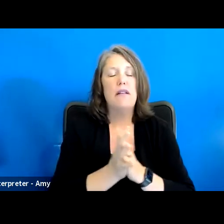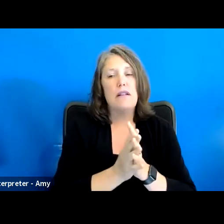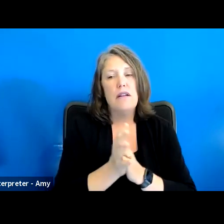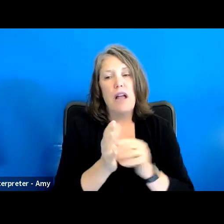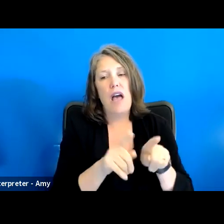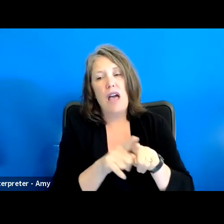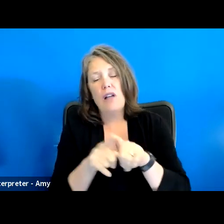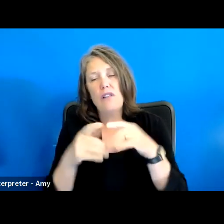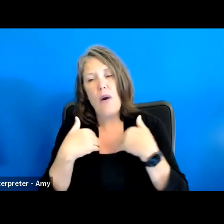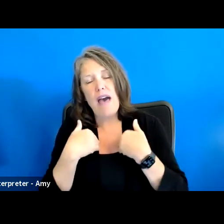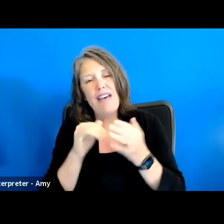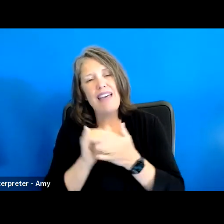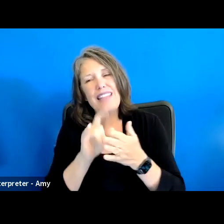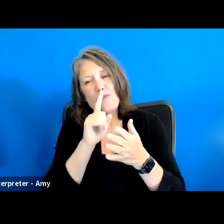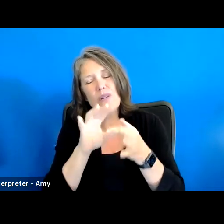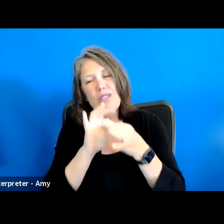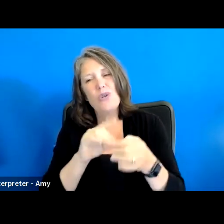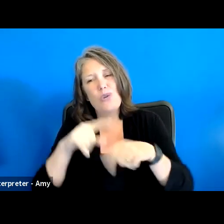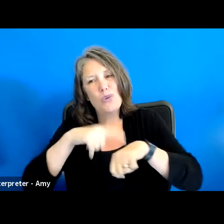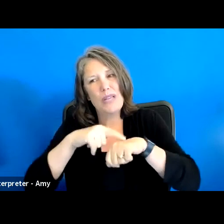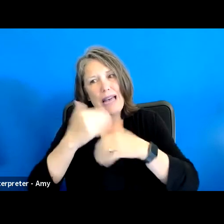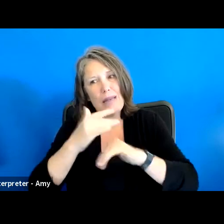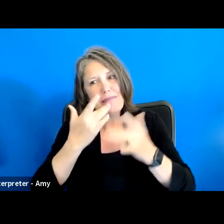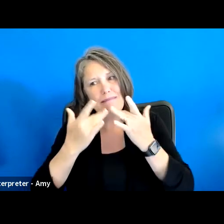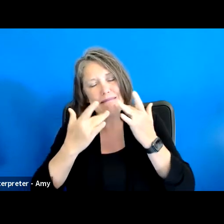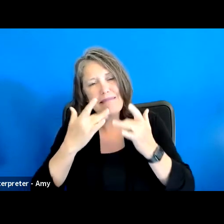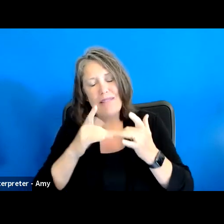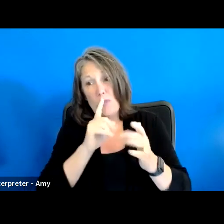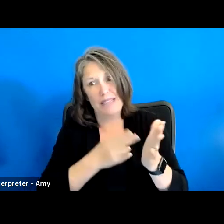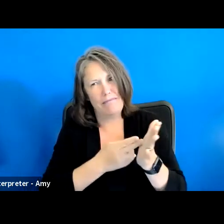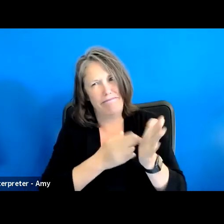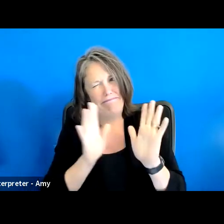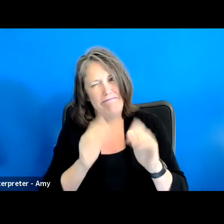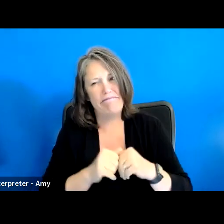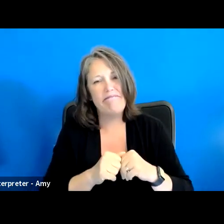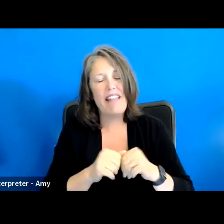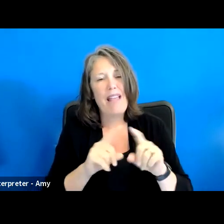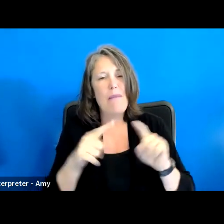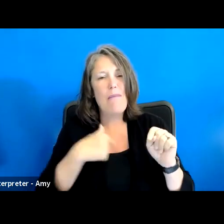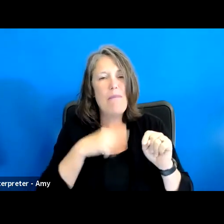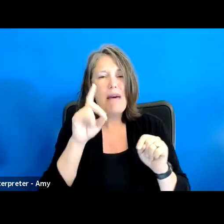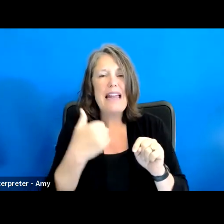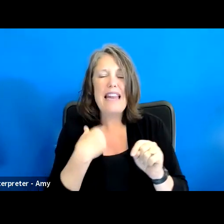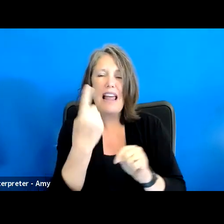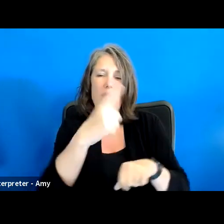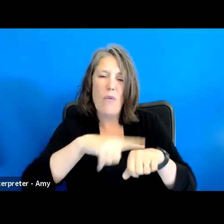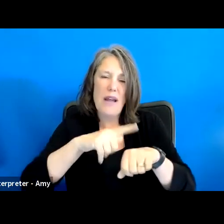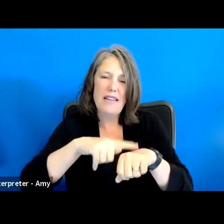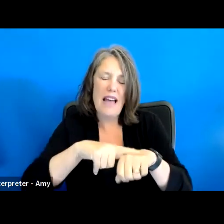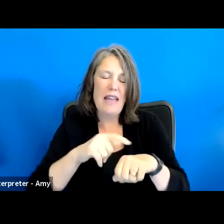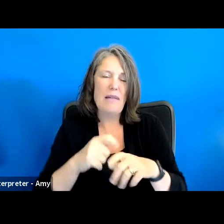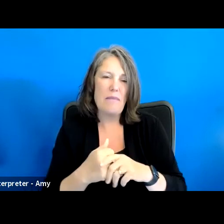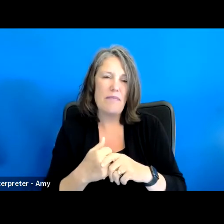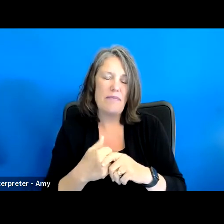also have, and this was due to time constraints more than anything, to be honest, but I did have one time where